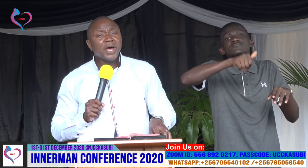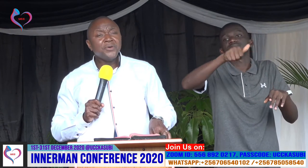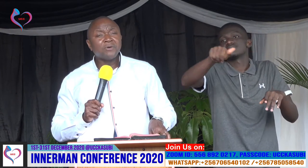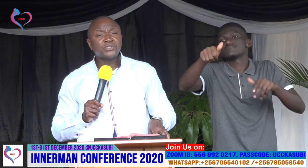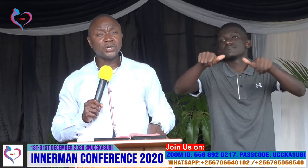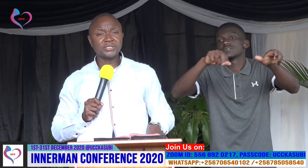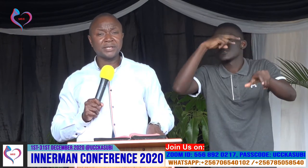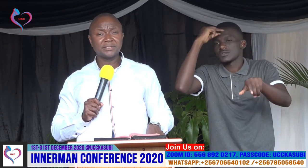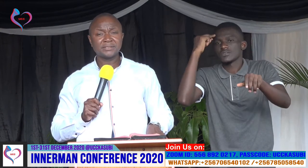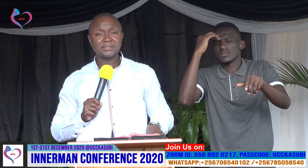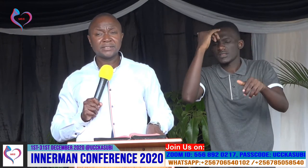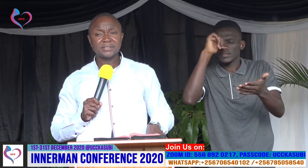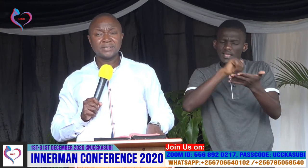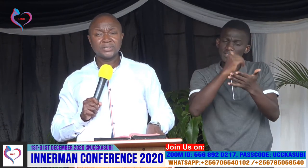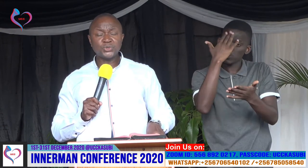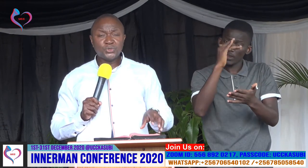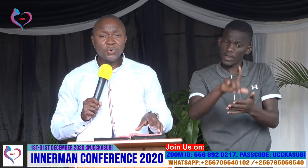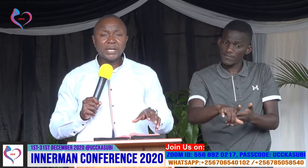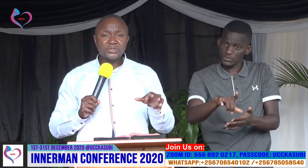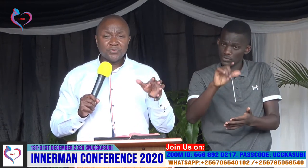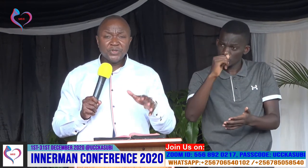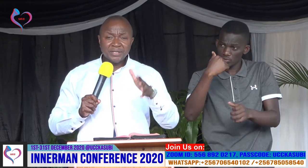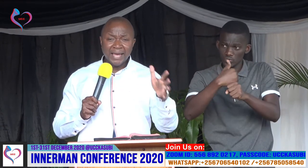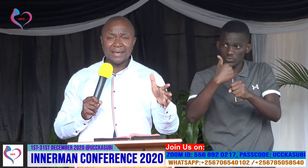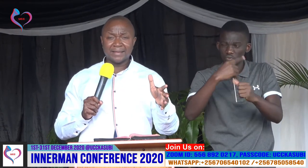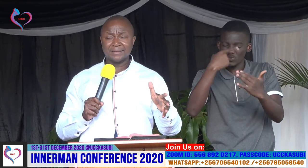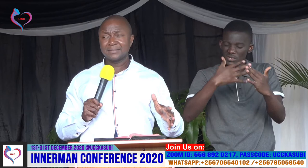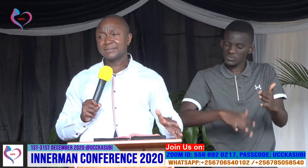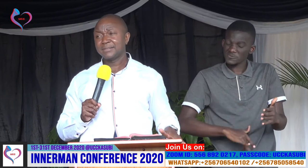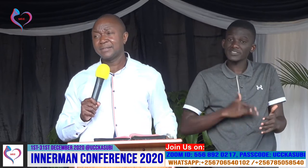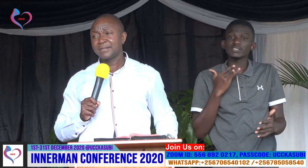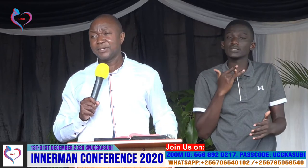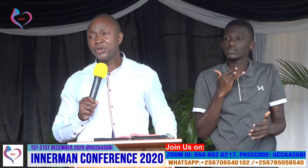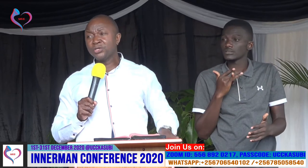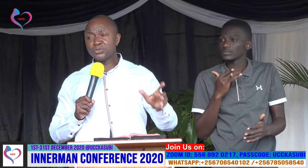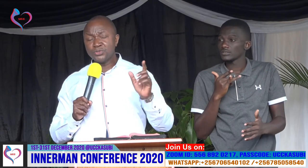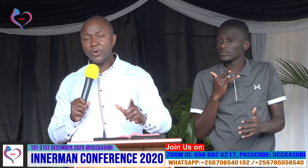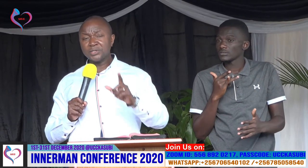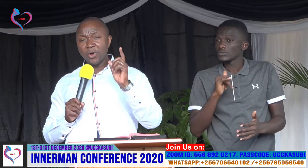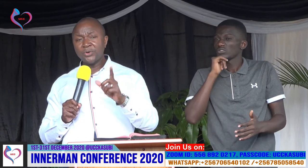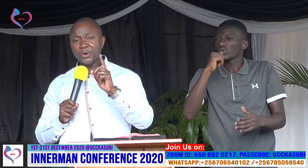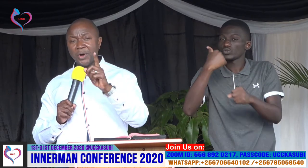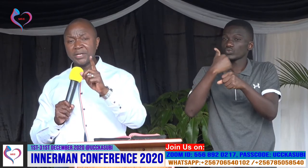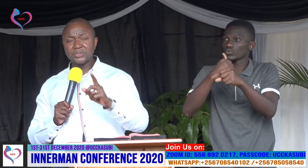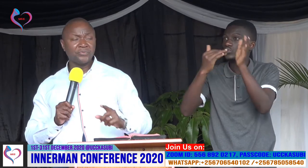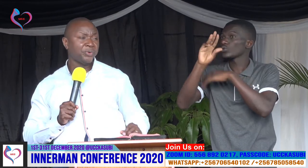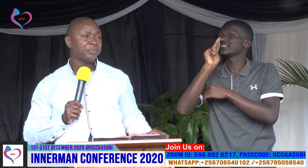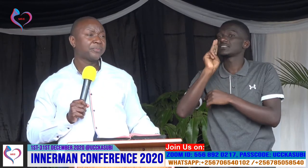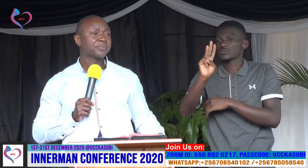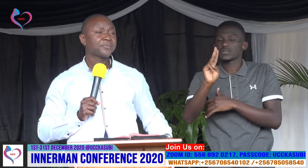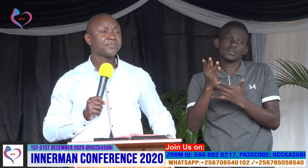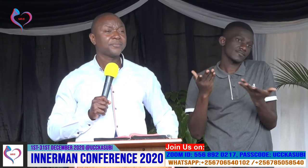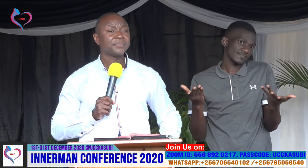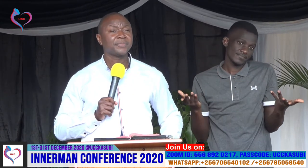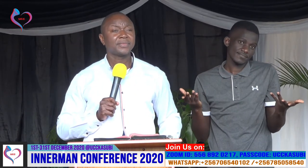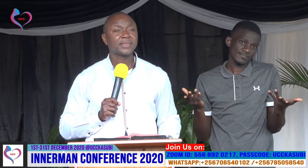That's why you have chosen. Yensonga lwaki osazeewo. To do what you feel like. Okola ekyo ky'oyagala. Not to do what God requires of you. Naye si